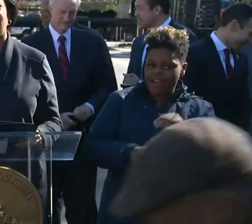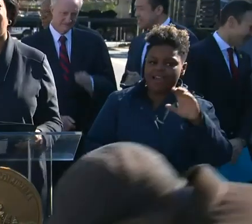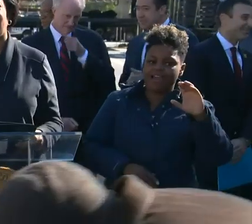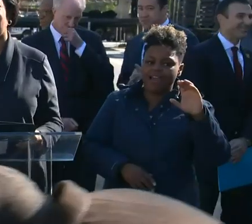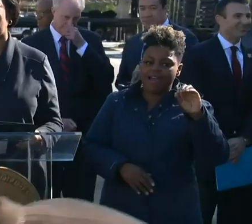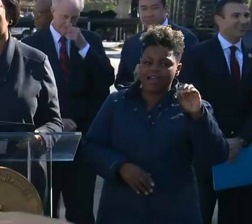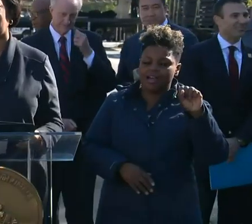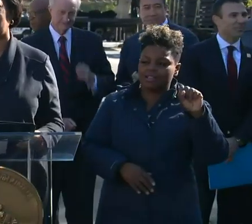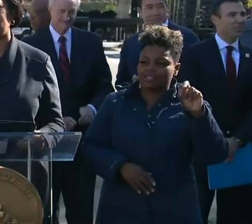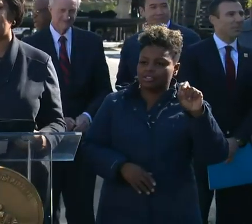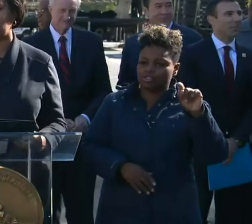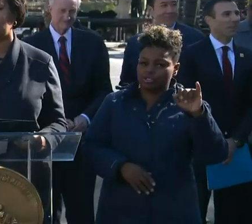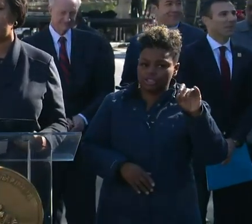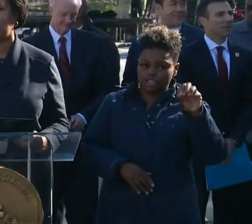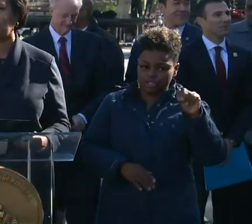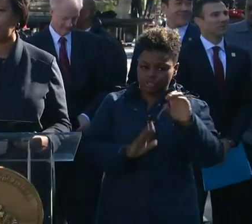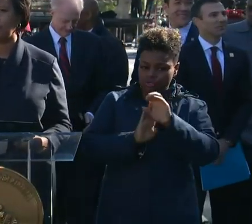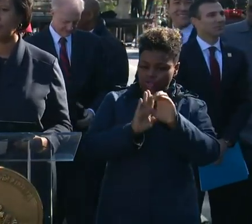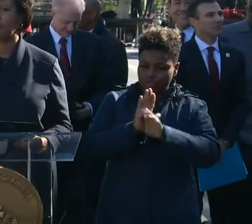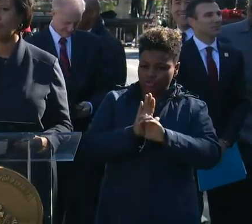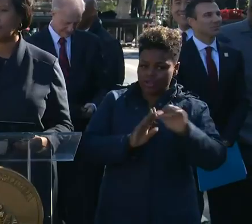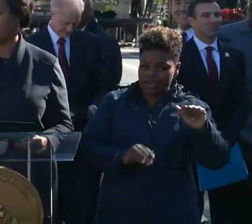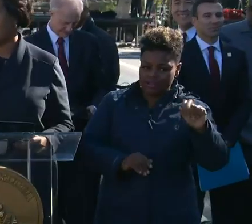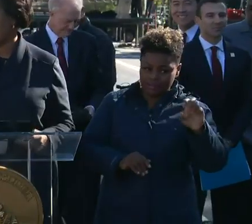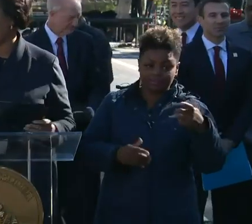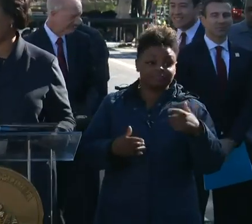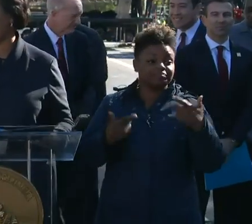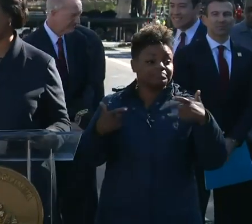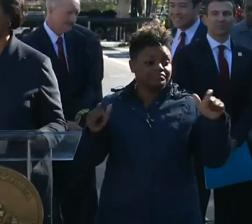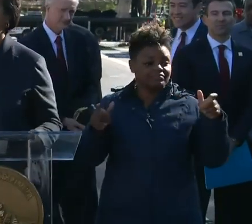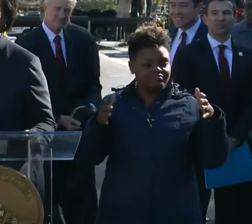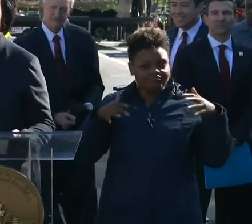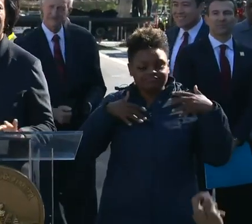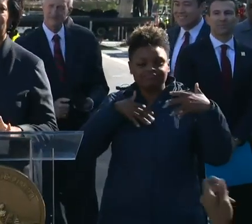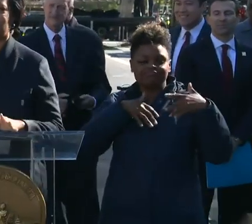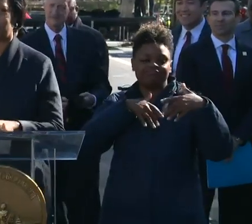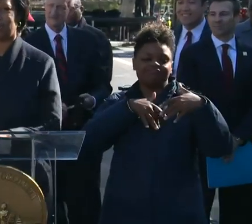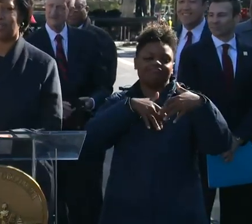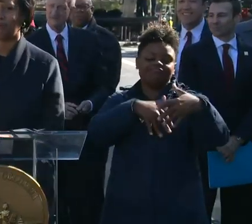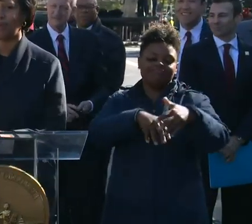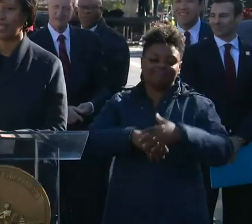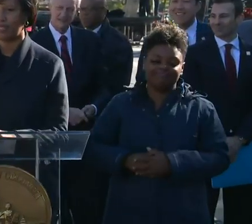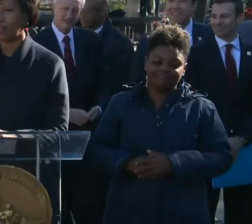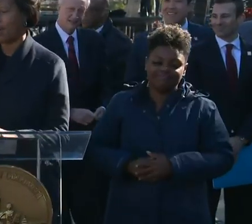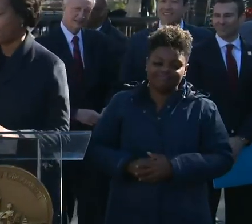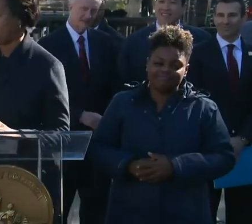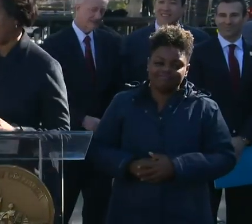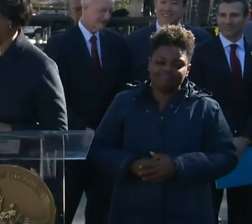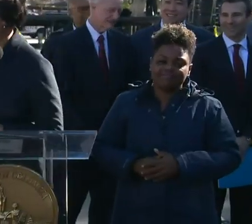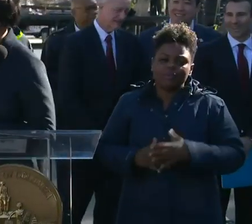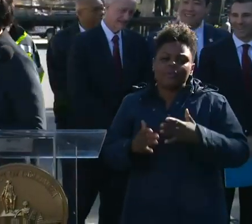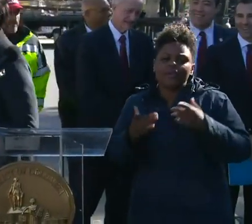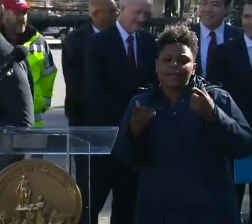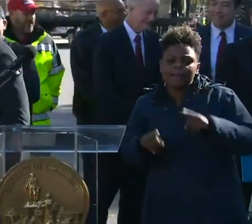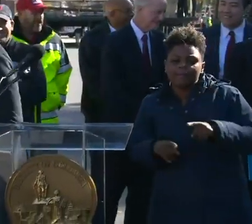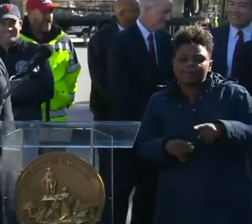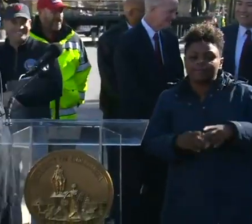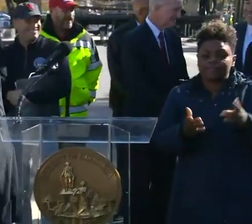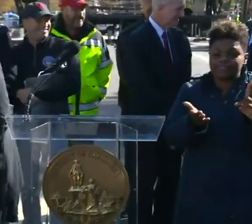of the stage at 3rd and Pennsylvania. Oh, I'm signing the mayor's order to make this all happen.